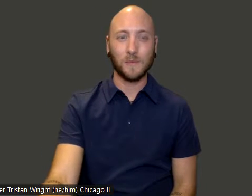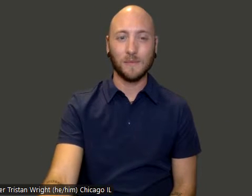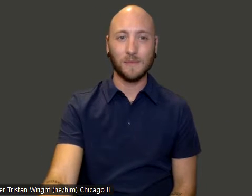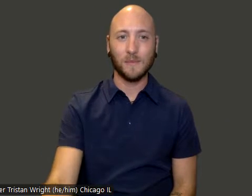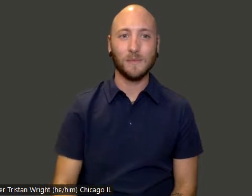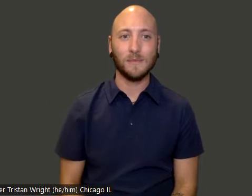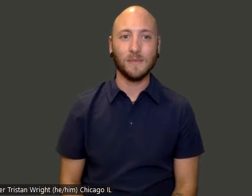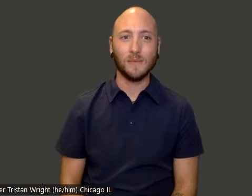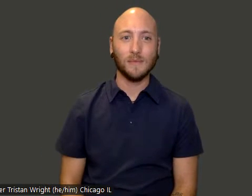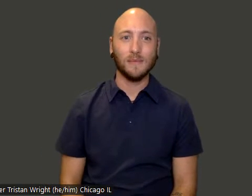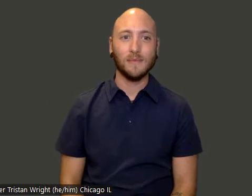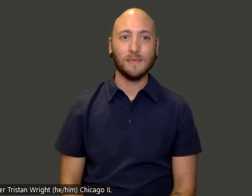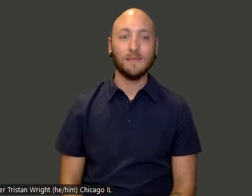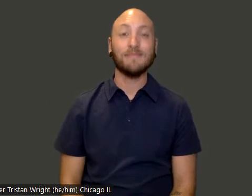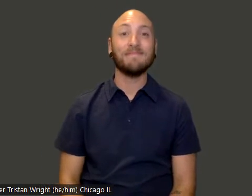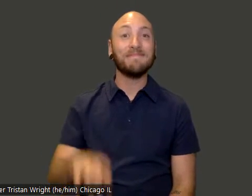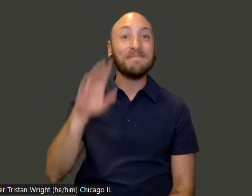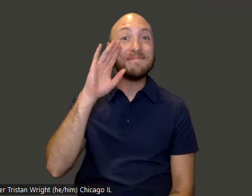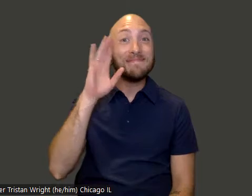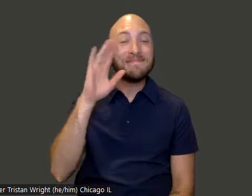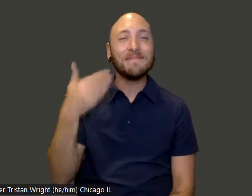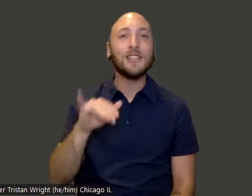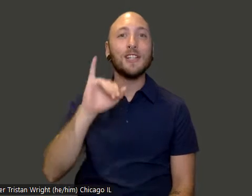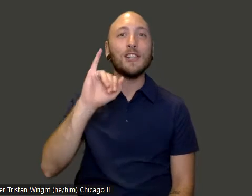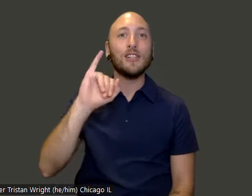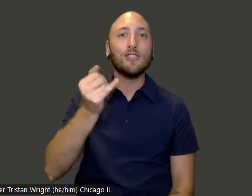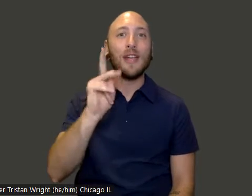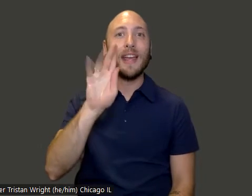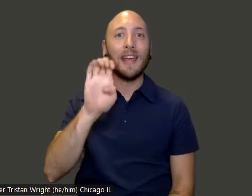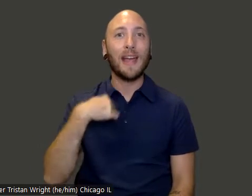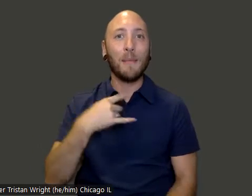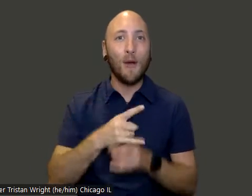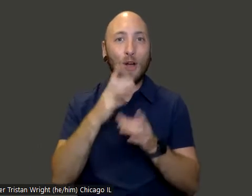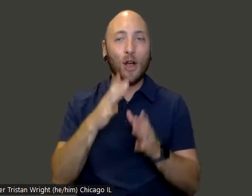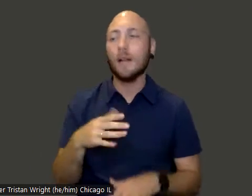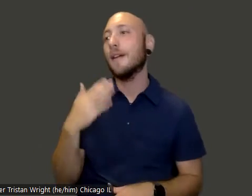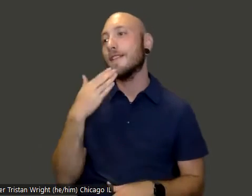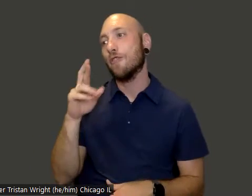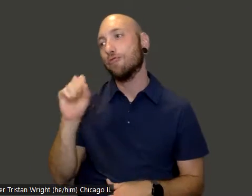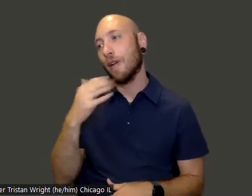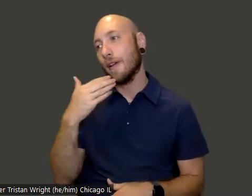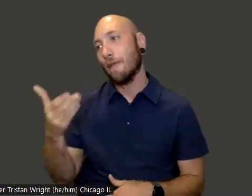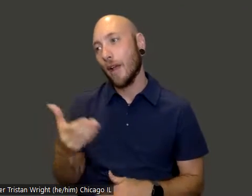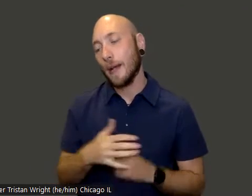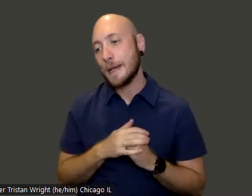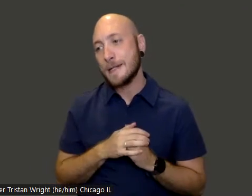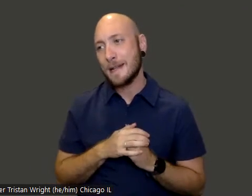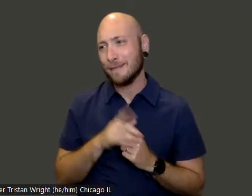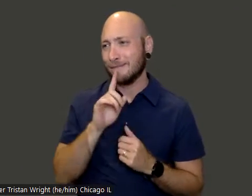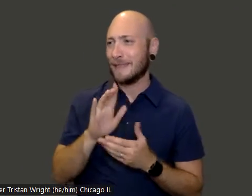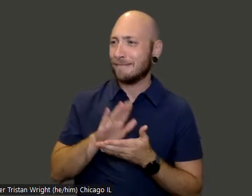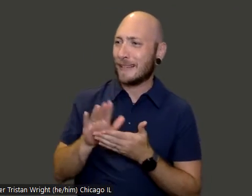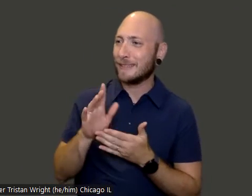All right. Yeah, I'm Jake. I'm an alcoholic. Yeah, thanks for inviting me, Ross. It's been, good bumping into you here and